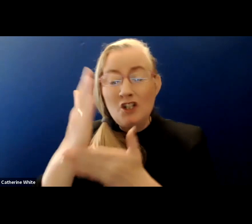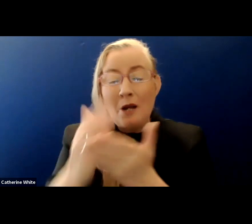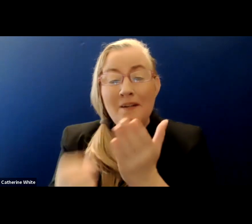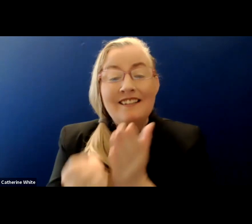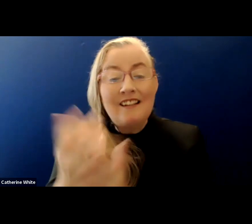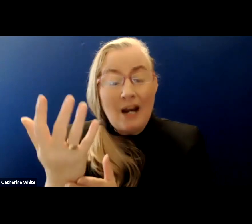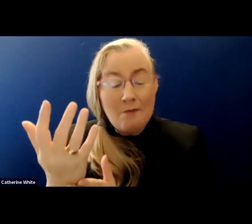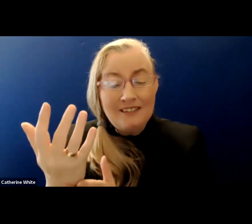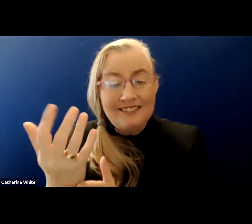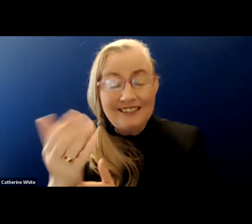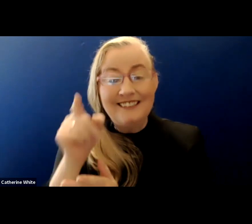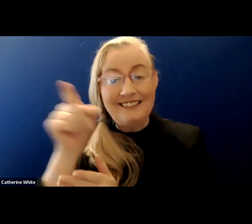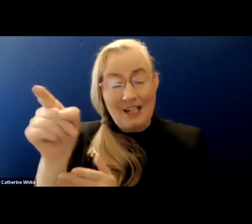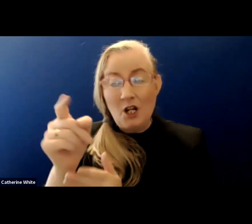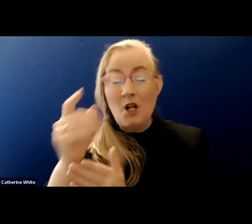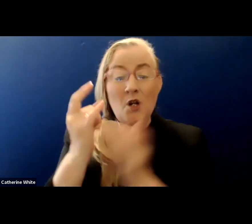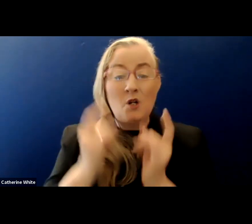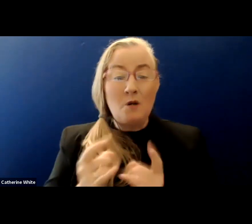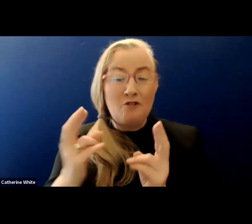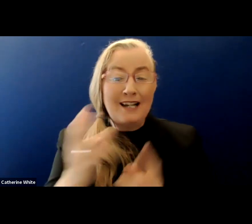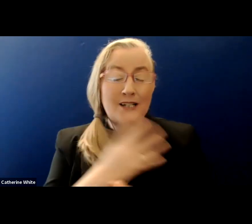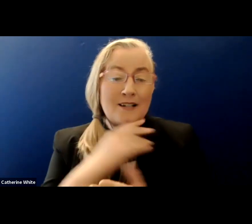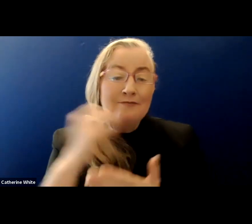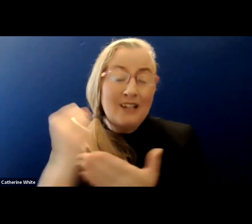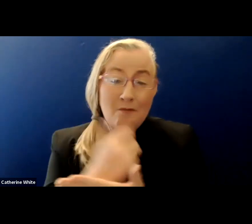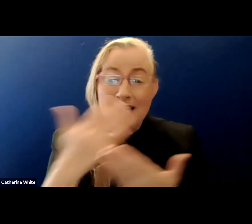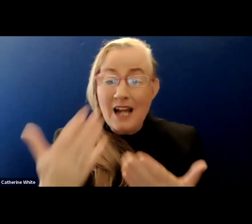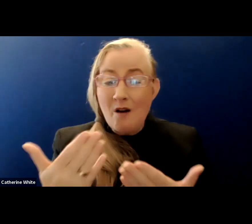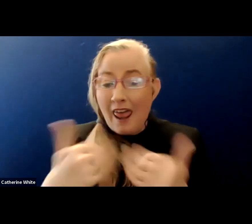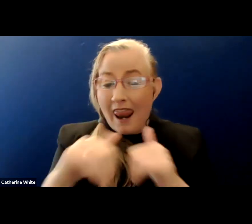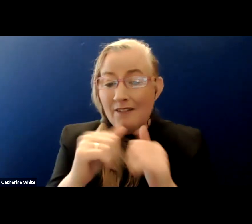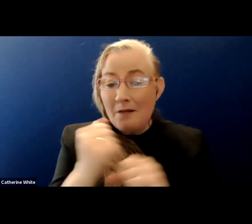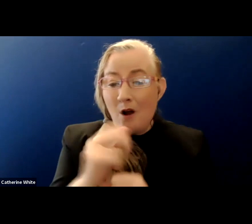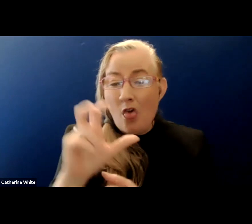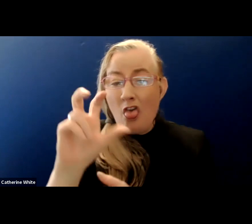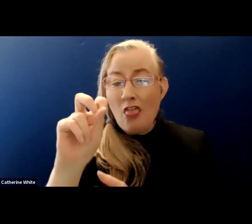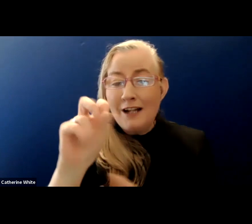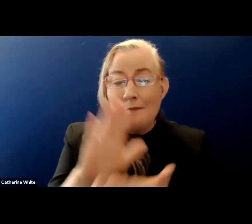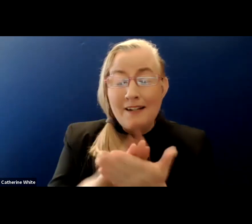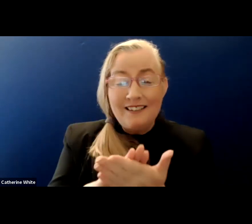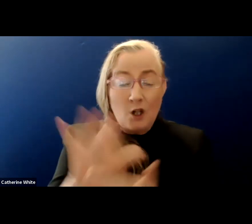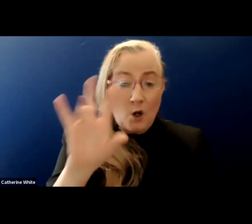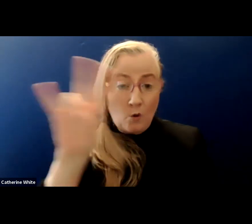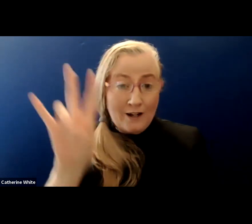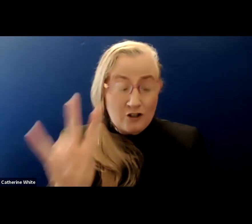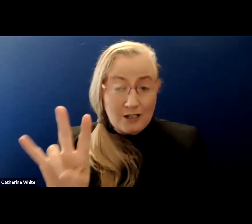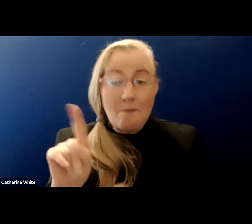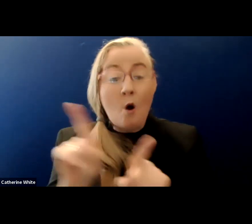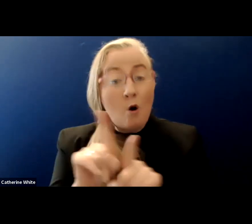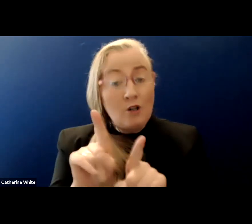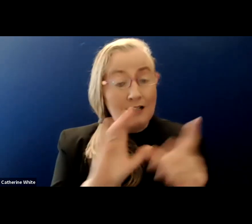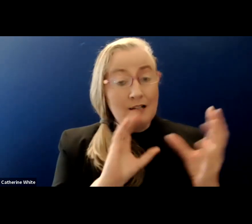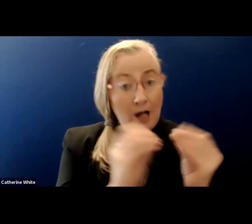particularly at the Human Rights Committee. We have around 30 minutes or so for questions, but also for